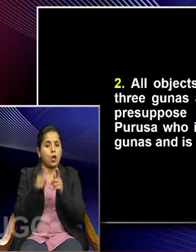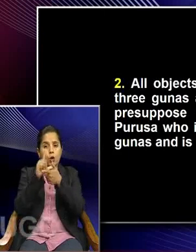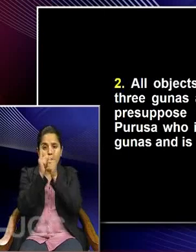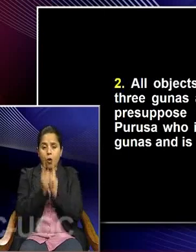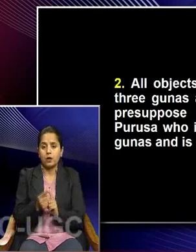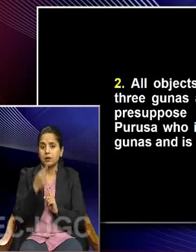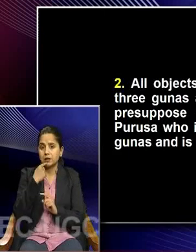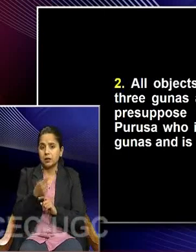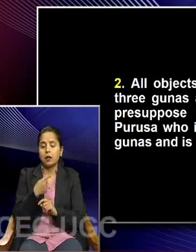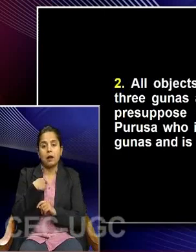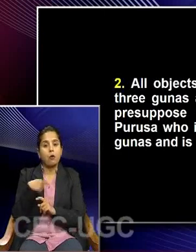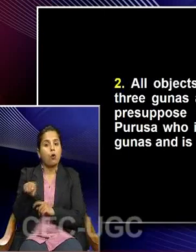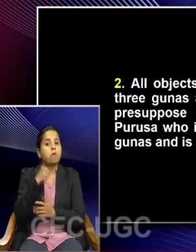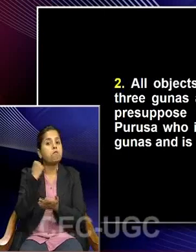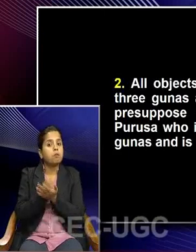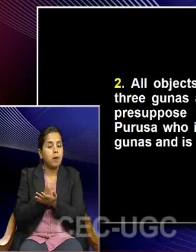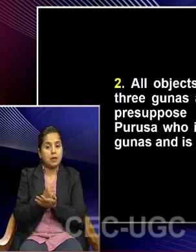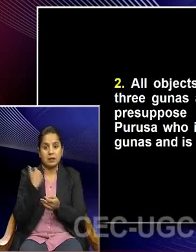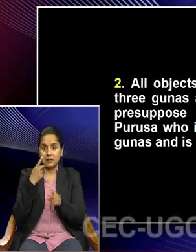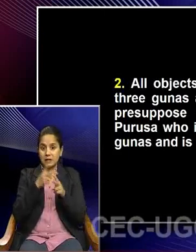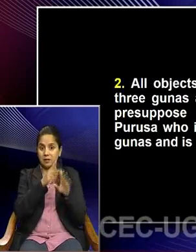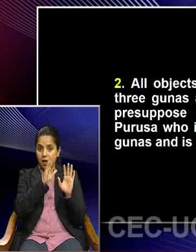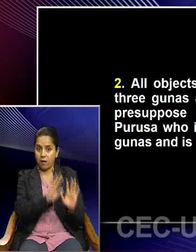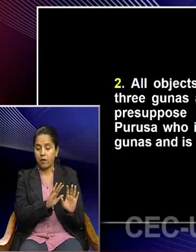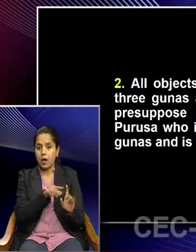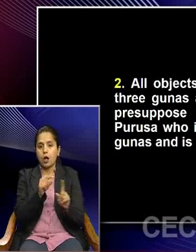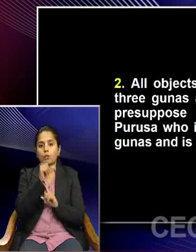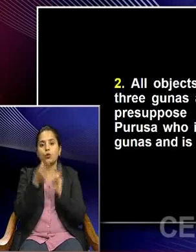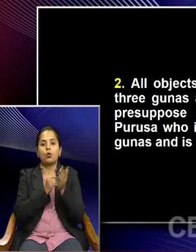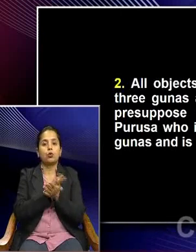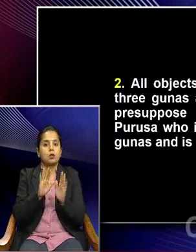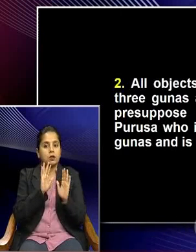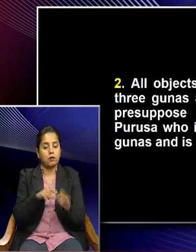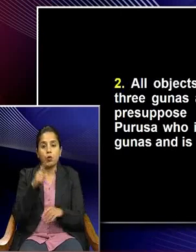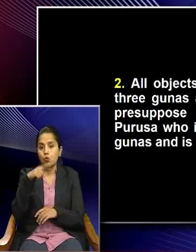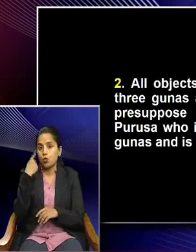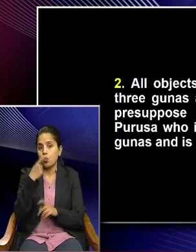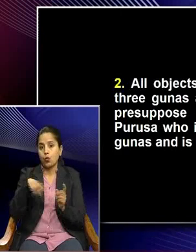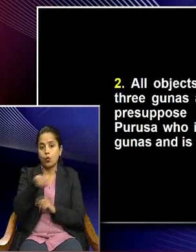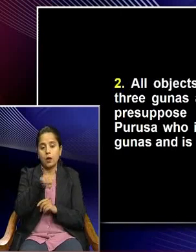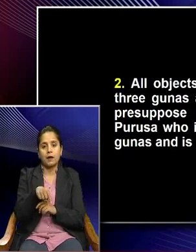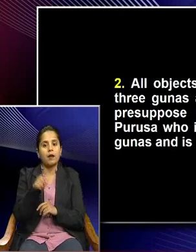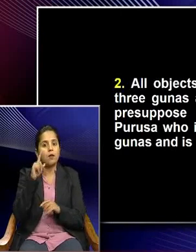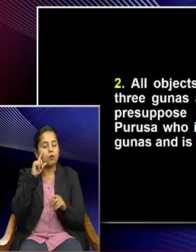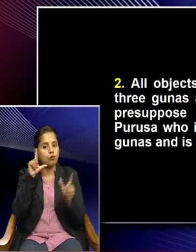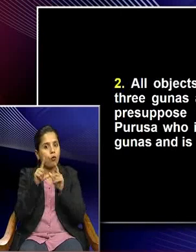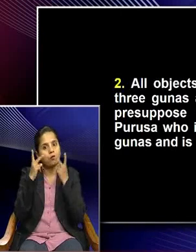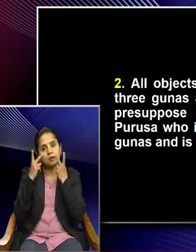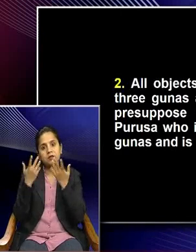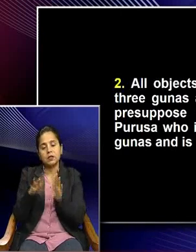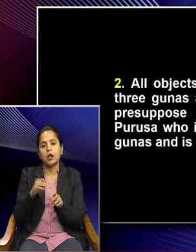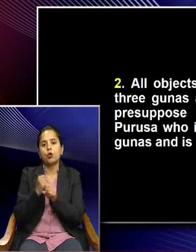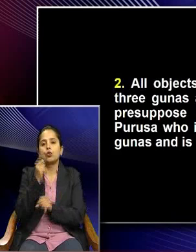logically presuppose the existence of the Purush who is the witness to these